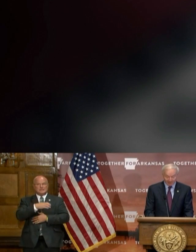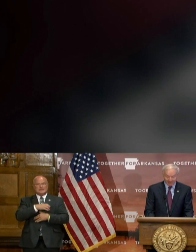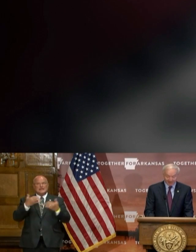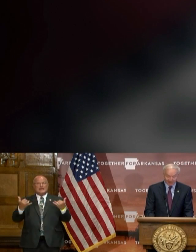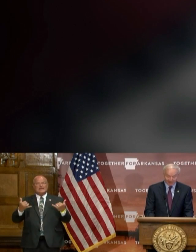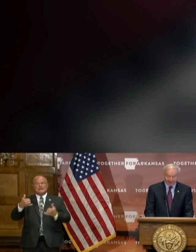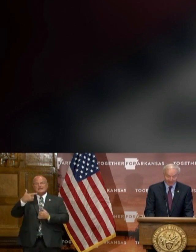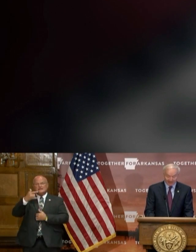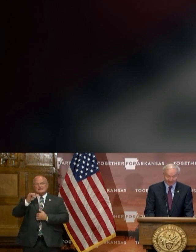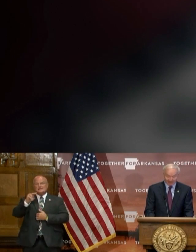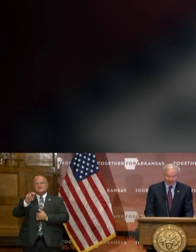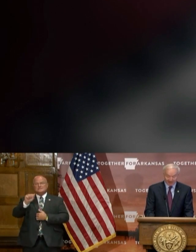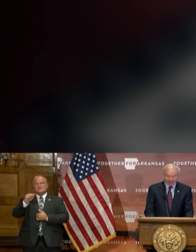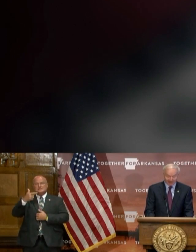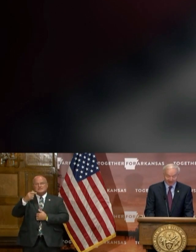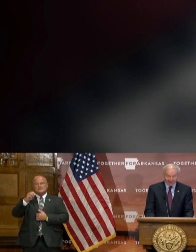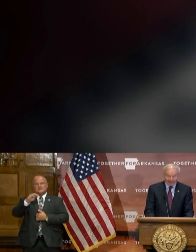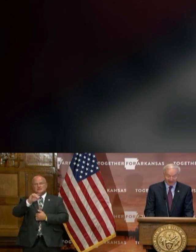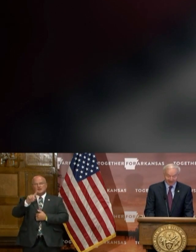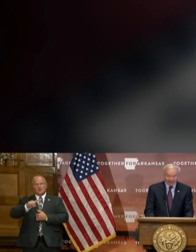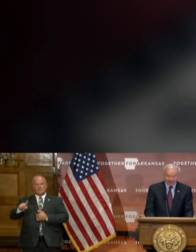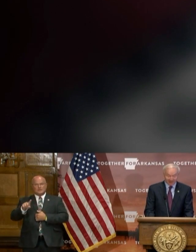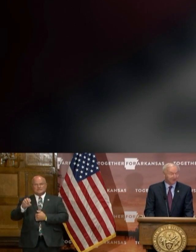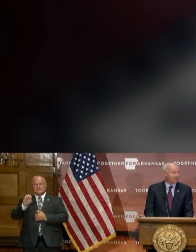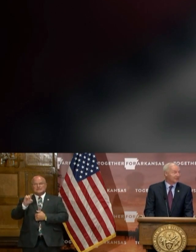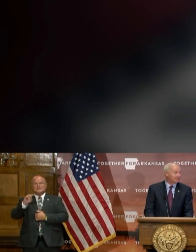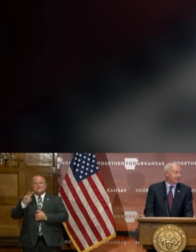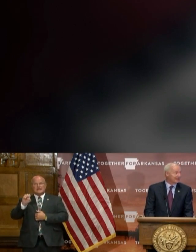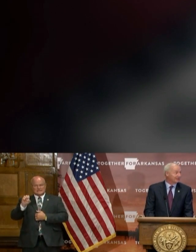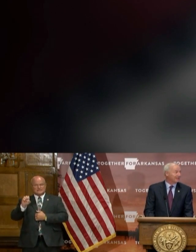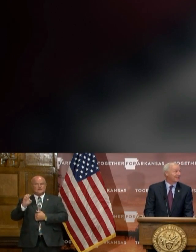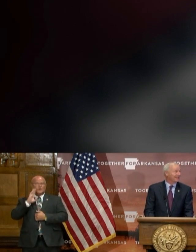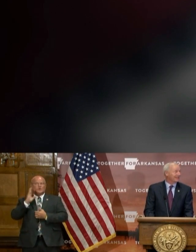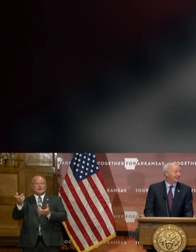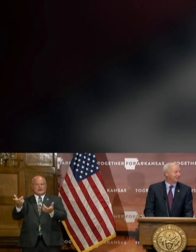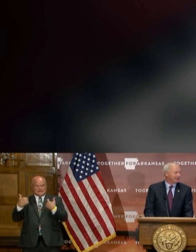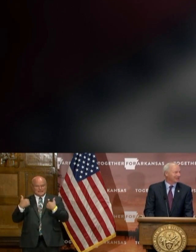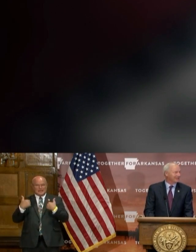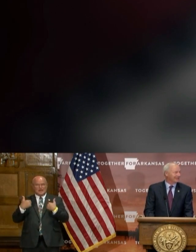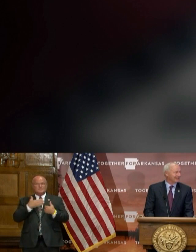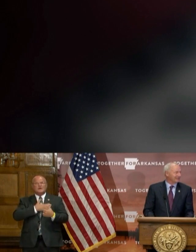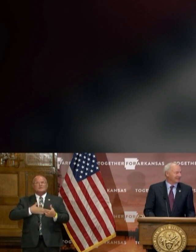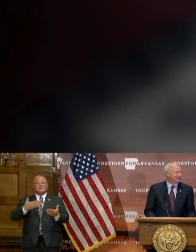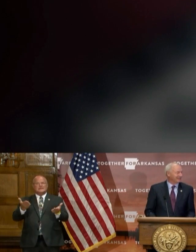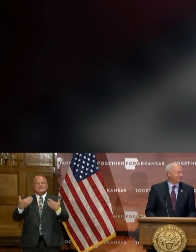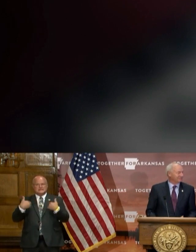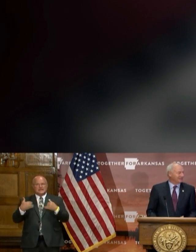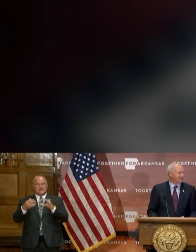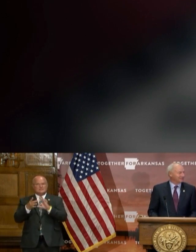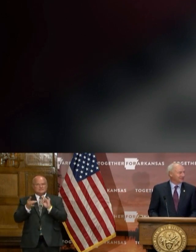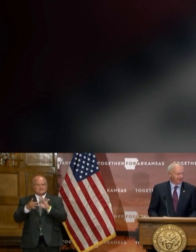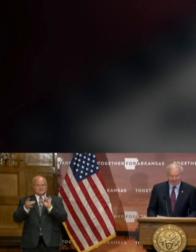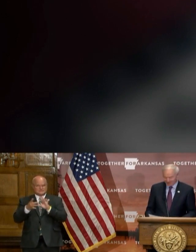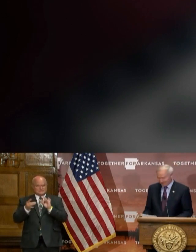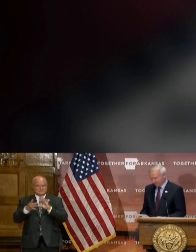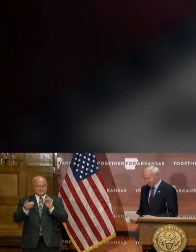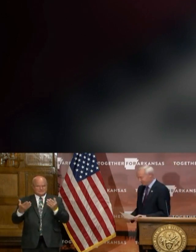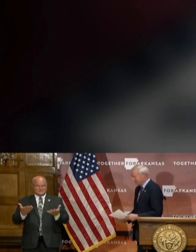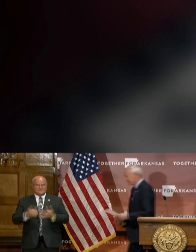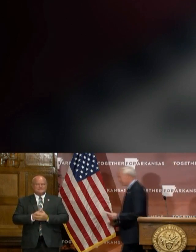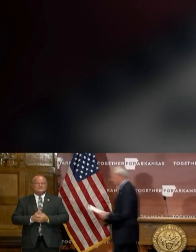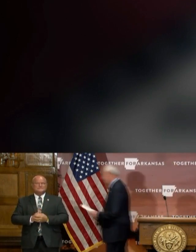Gina Gomez, who's the Executive Director of El Centro Hispano, please come and make your